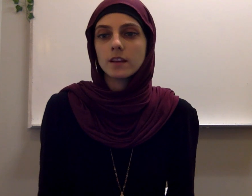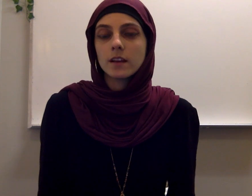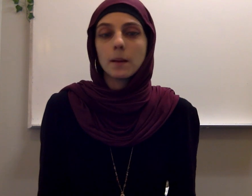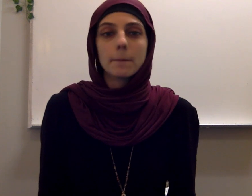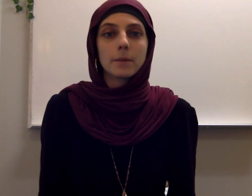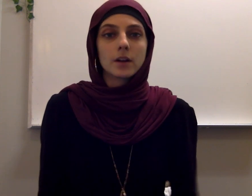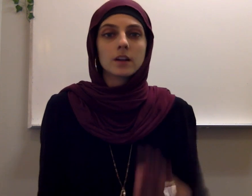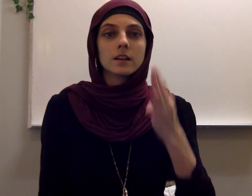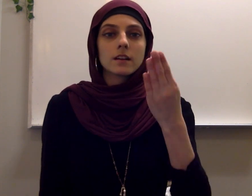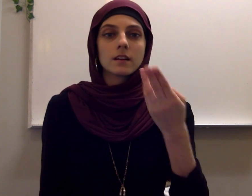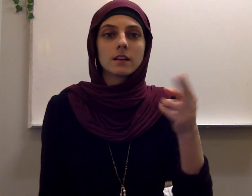Burn